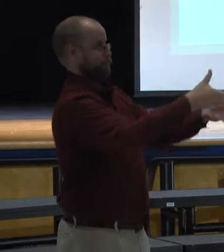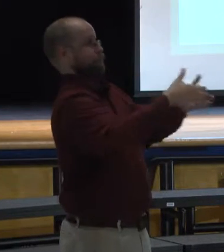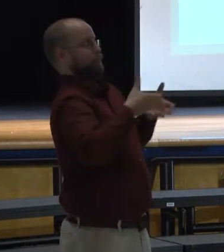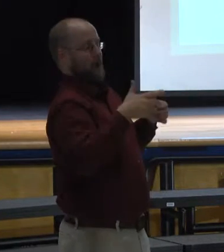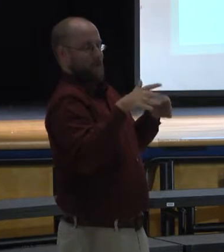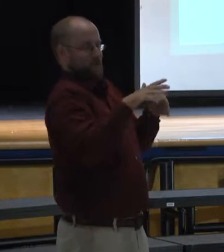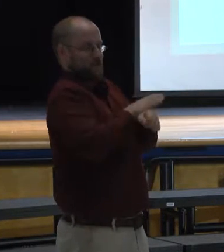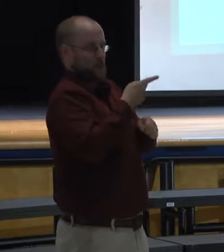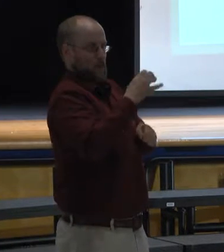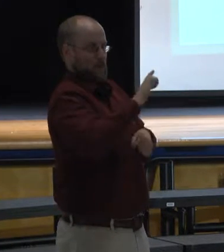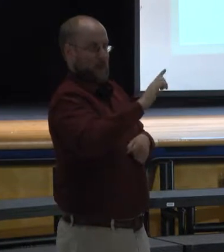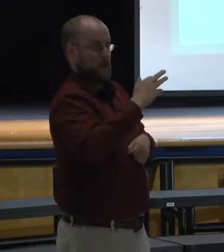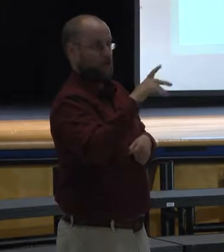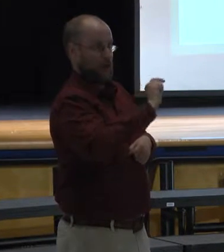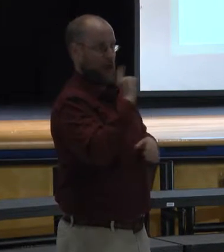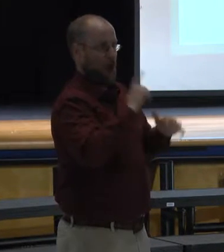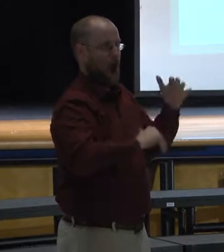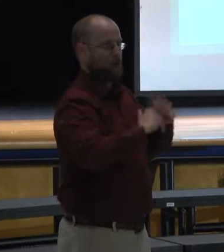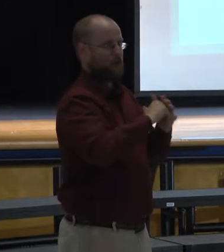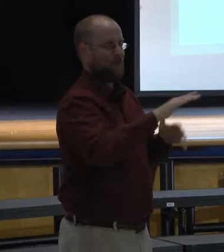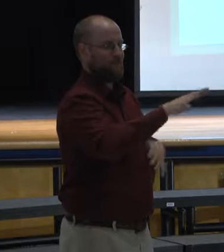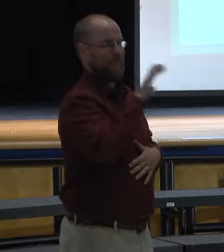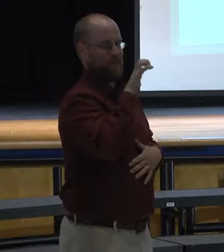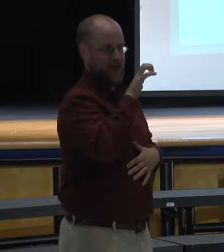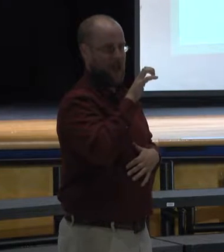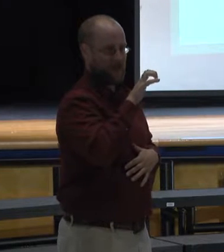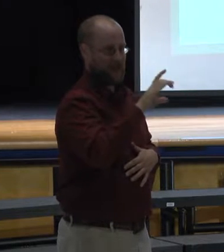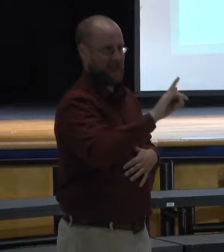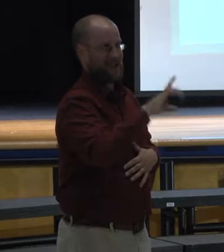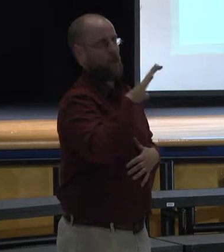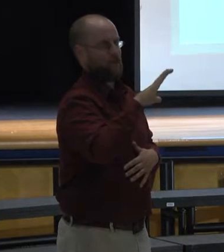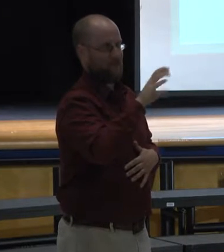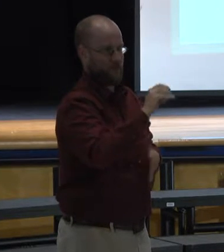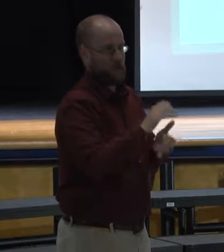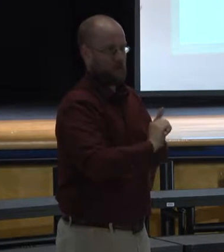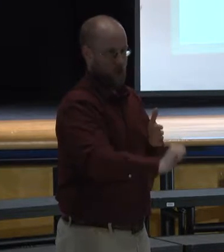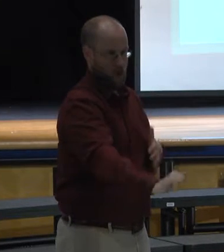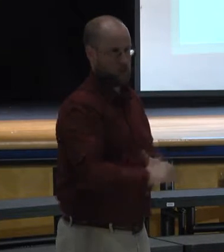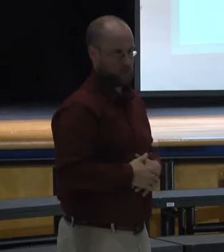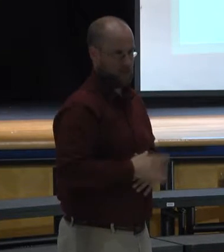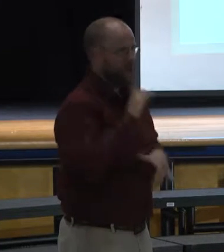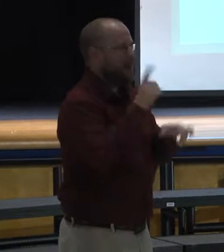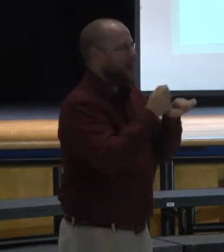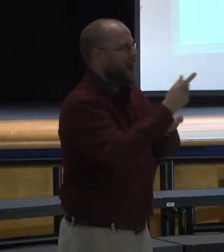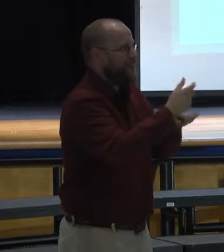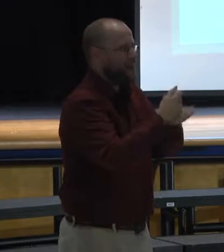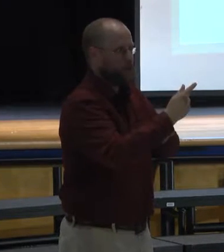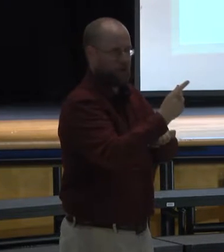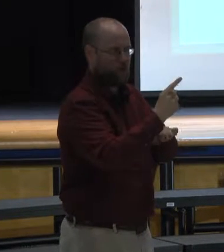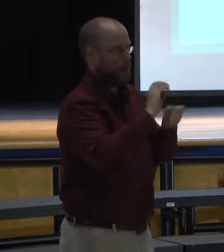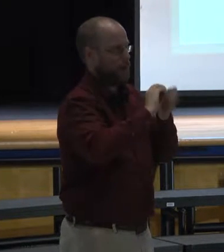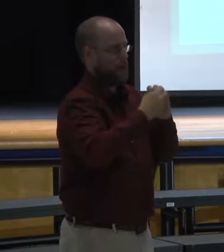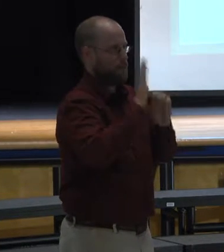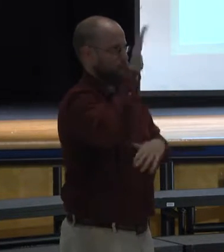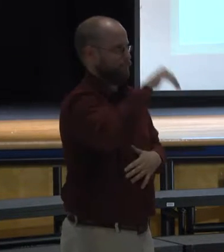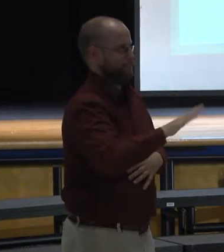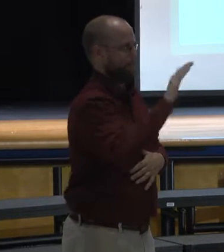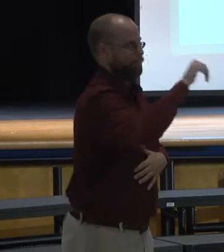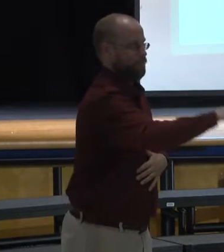school year is $5,815. It can change year to year because it's congressionally